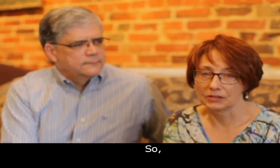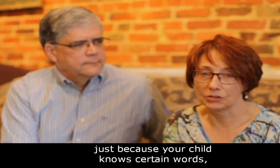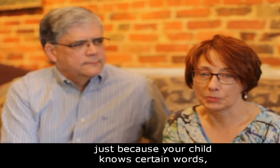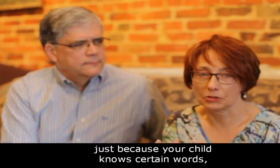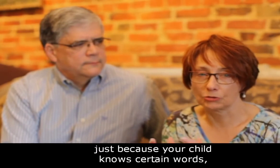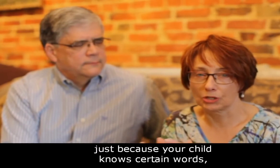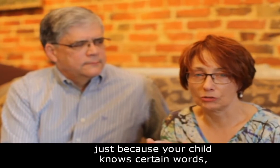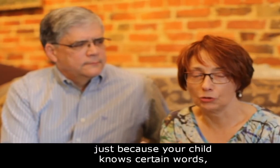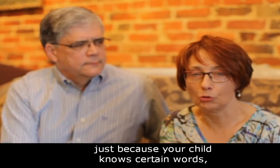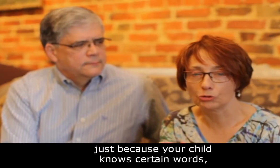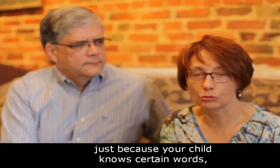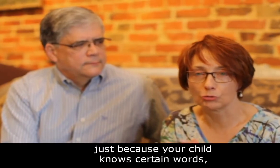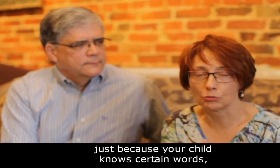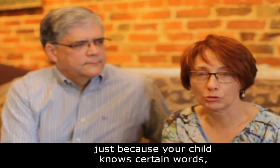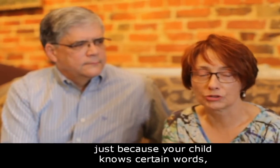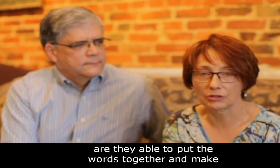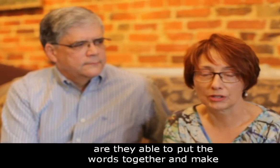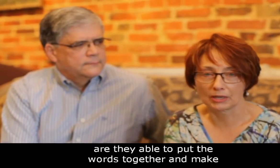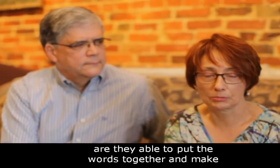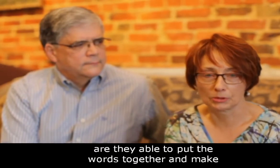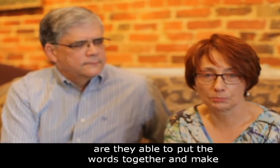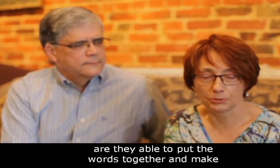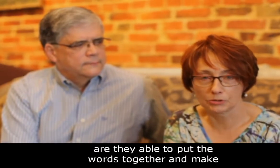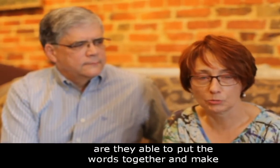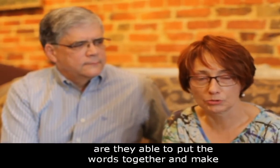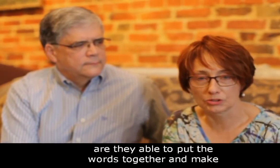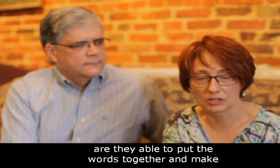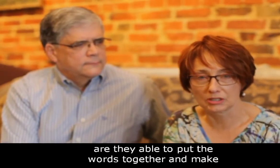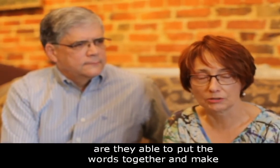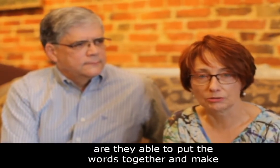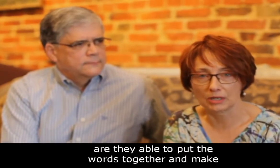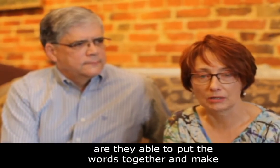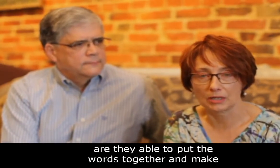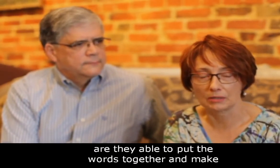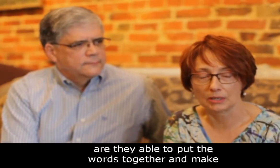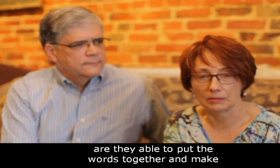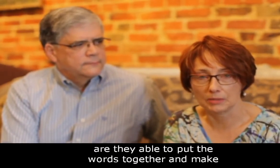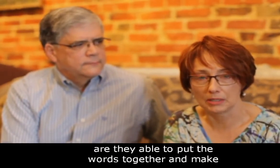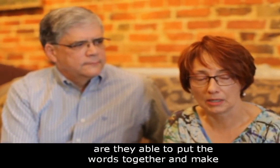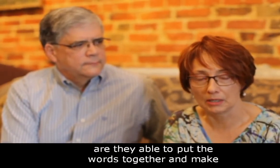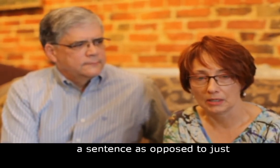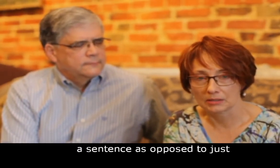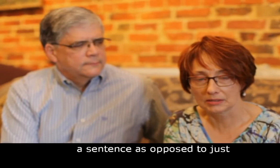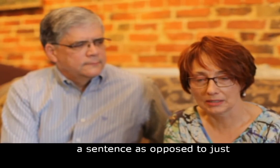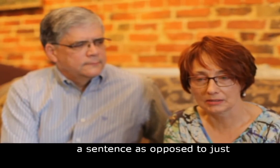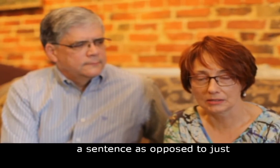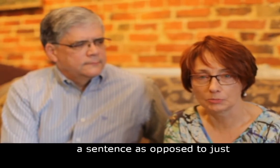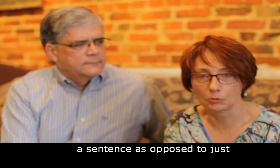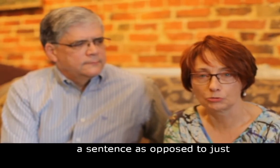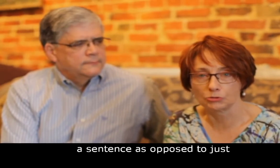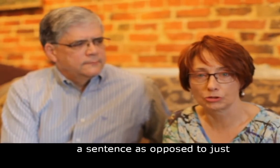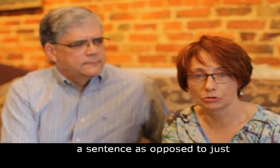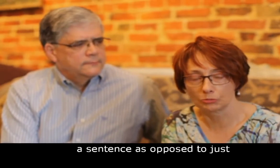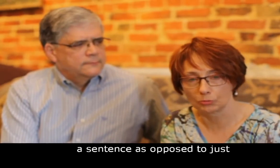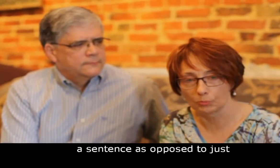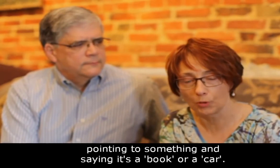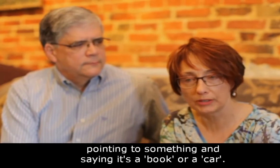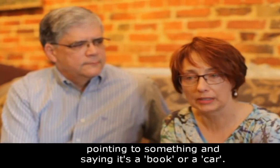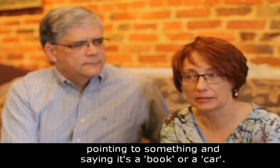just because your child knows certain words, are they able to put the words together and make a sentence as opposed to just pointing at